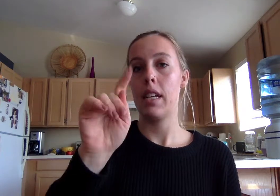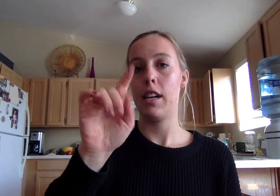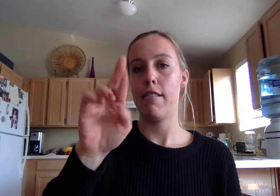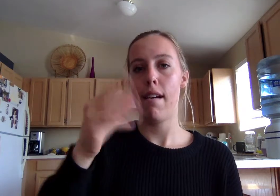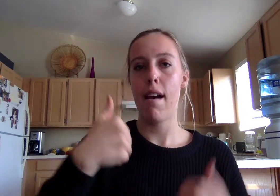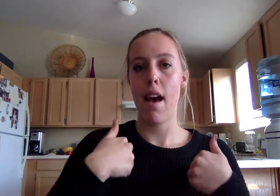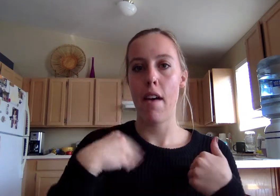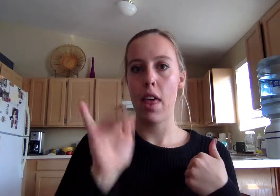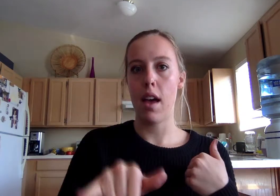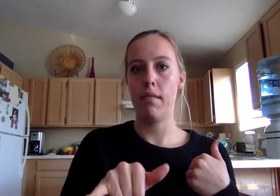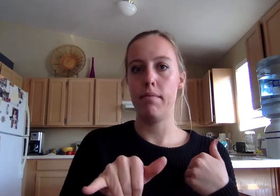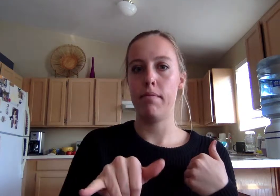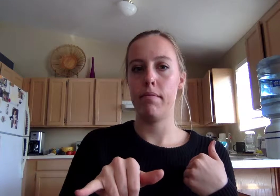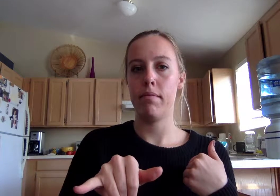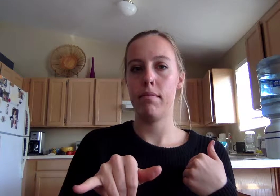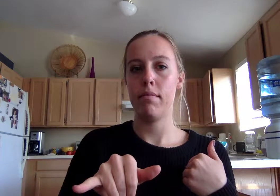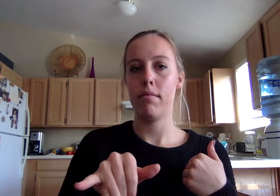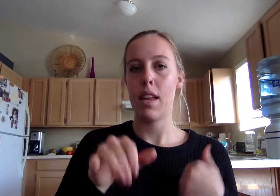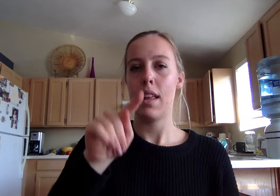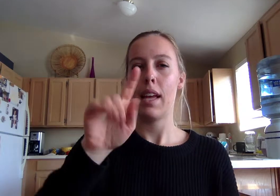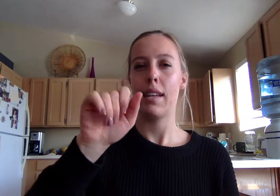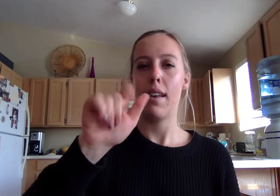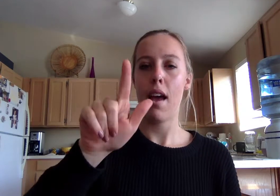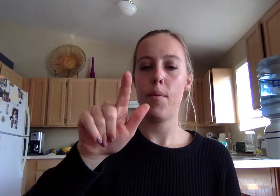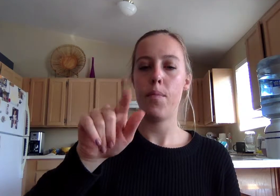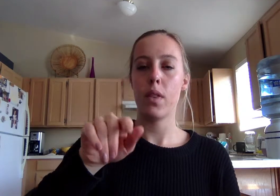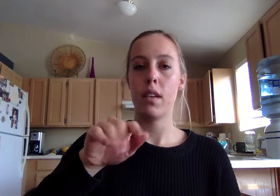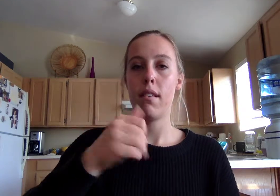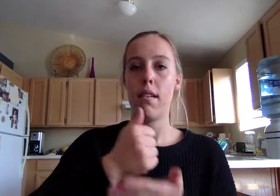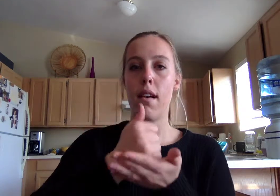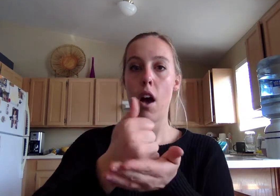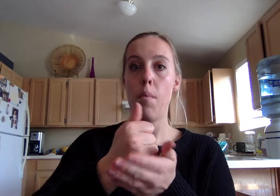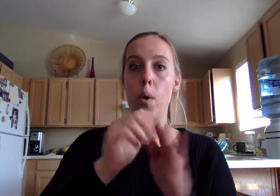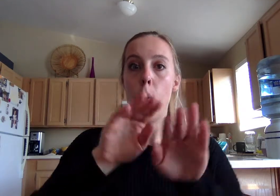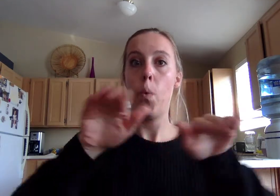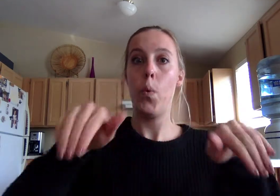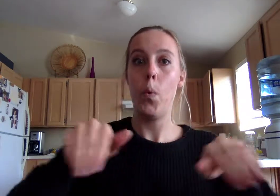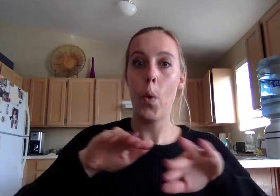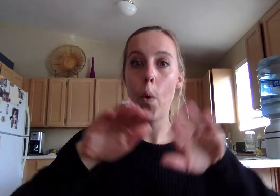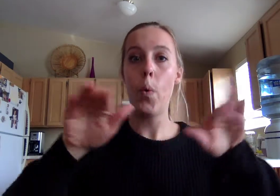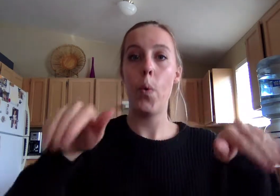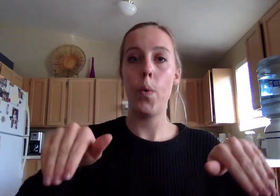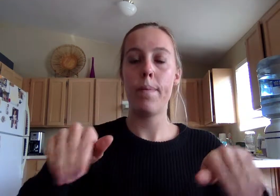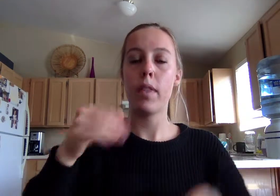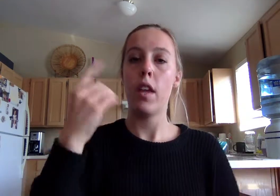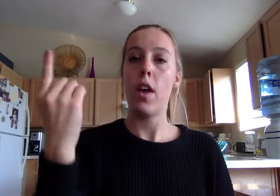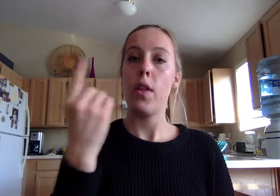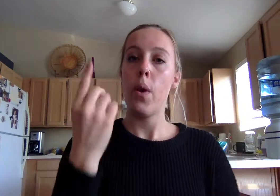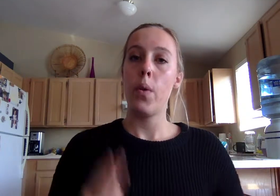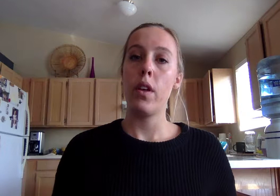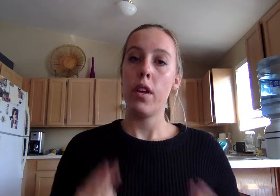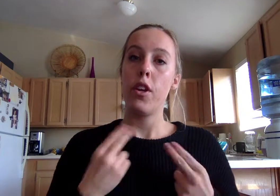little tail that can help a cell move or propel itself. The only human cell that has a